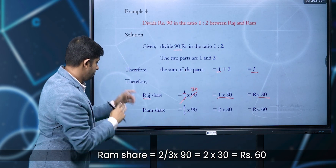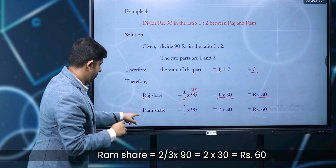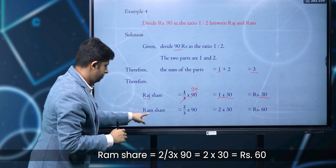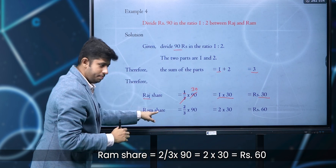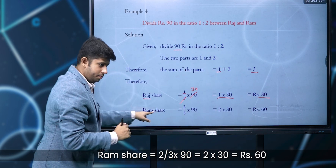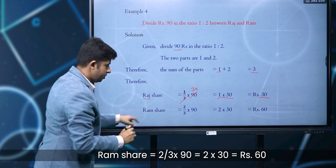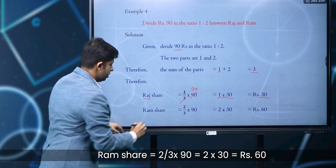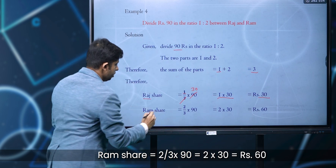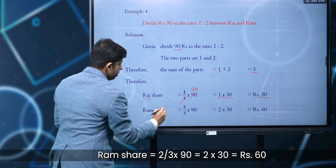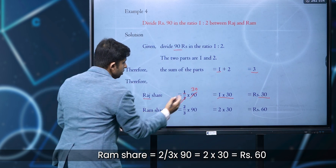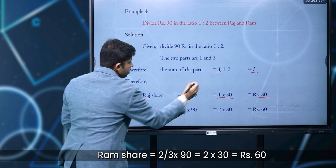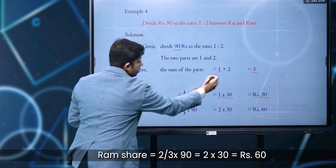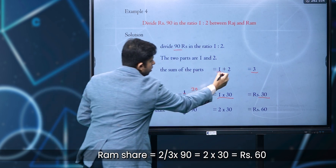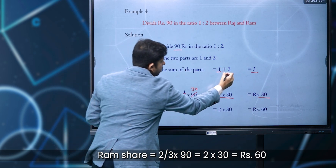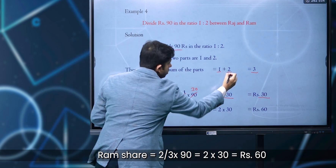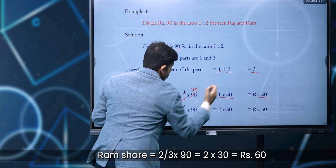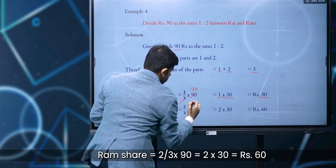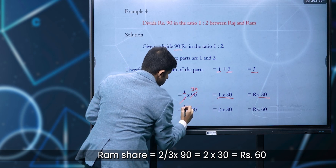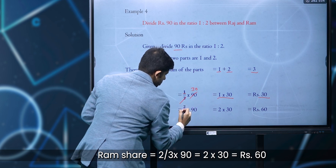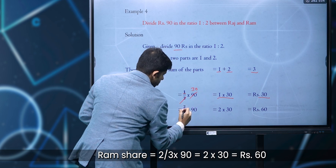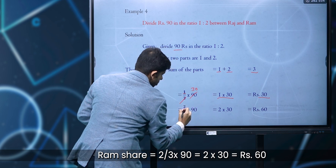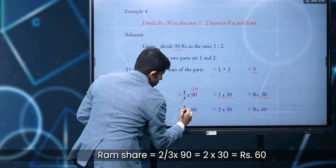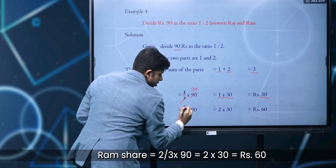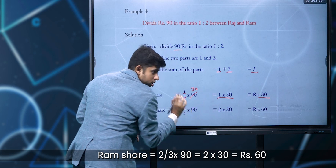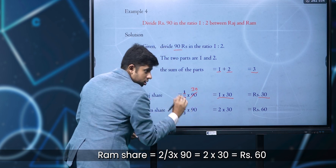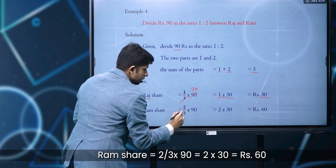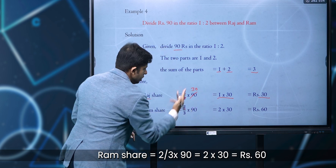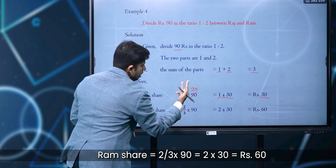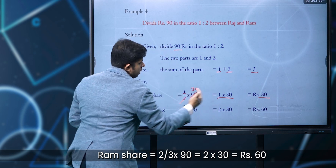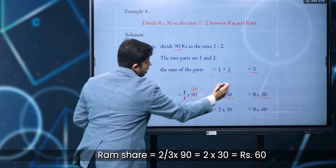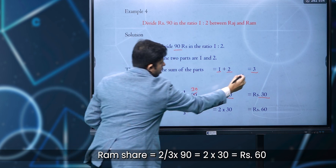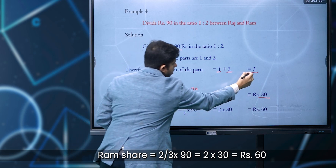Ram's share is equal to 2 by 3 into 90.